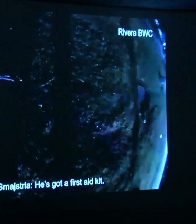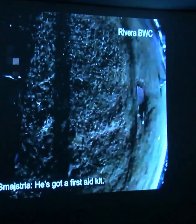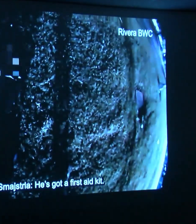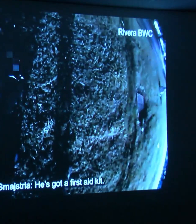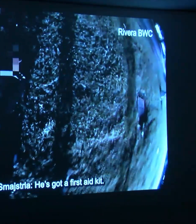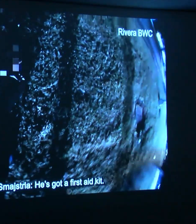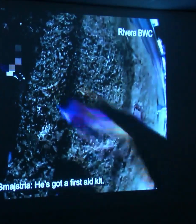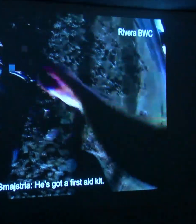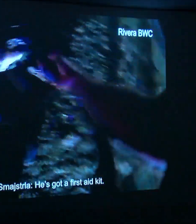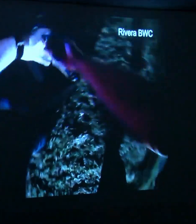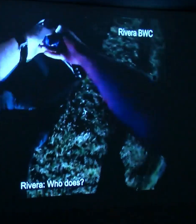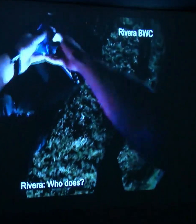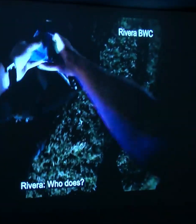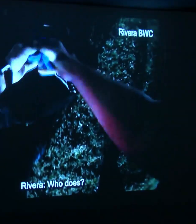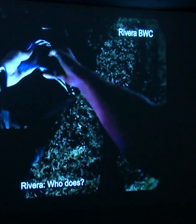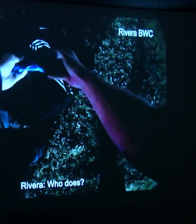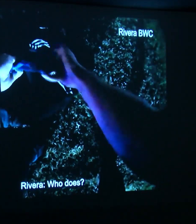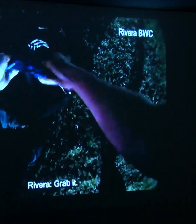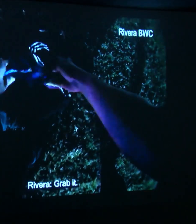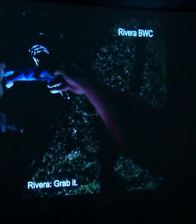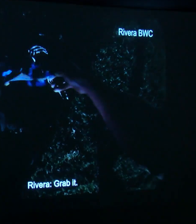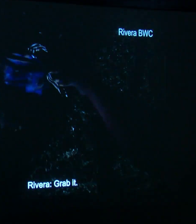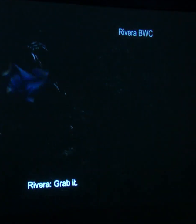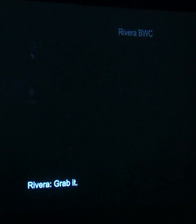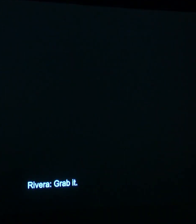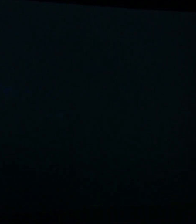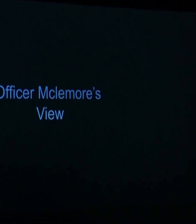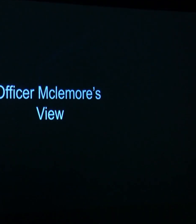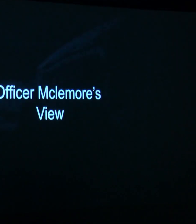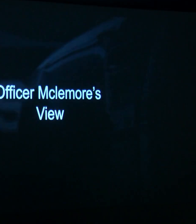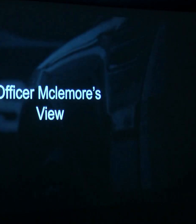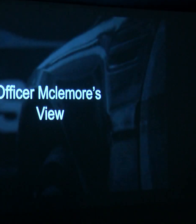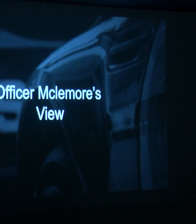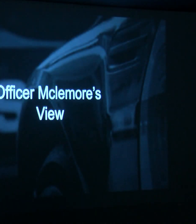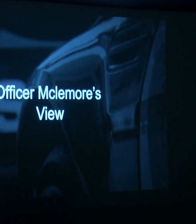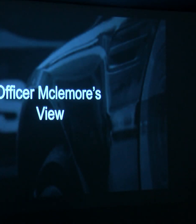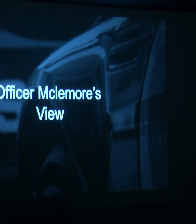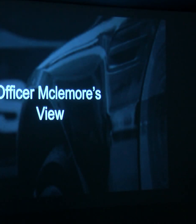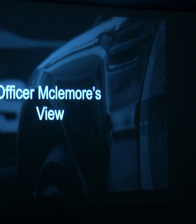suspect. Who does? Grab it.